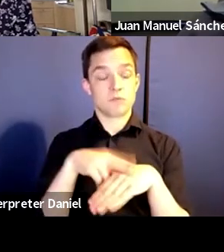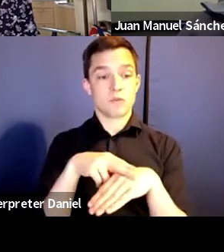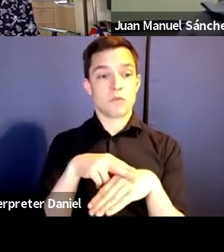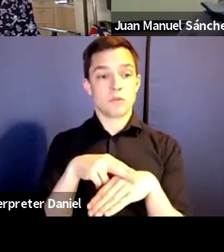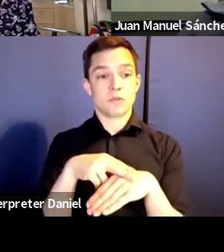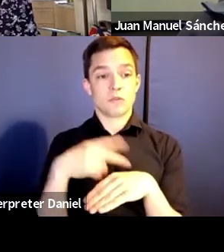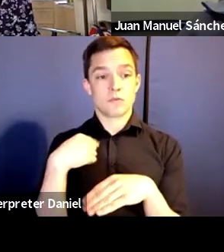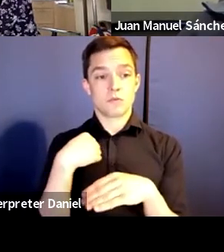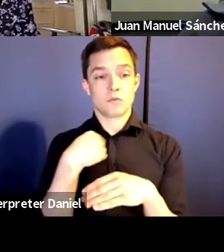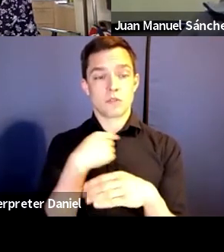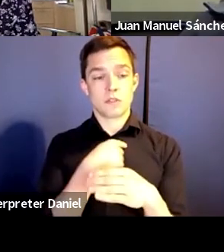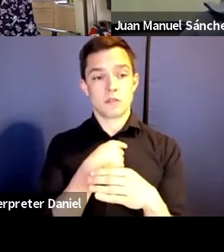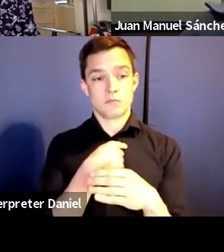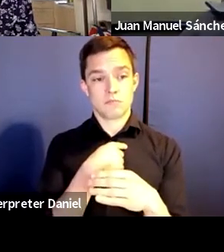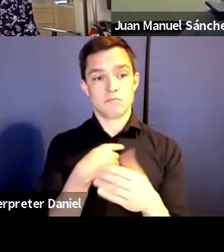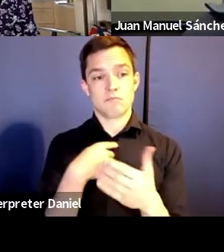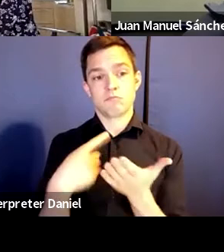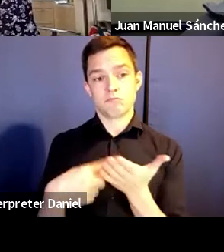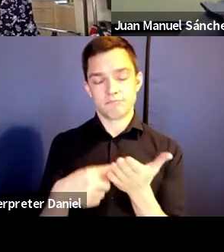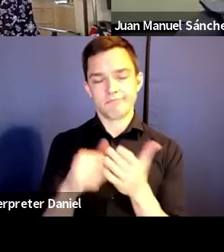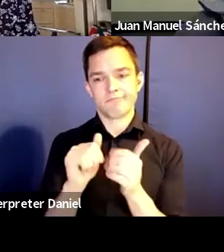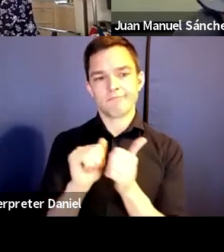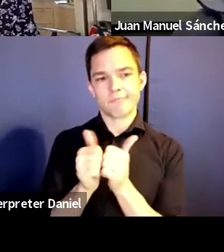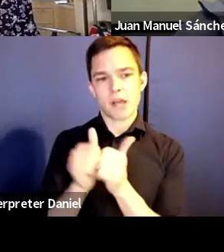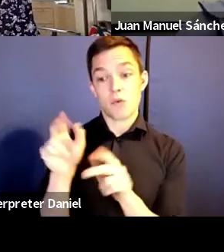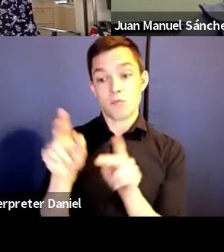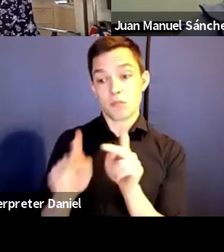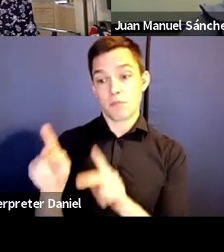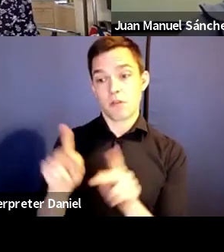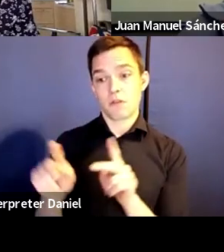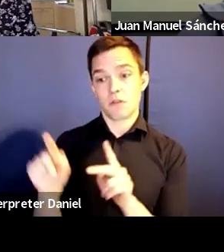talk about the how also people